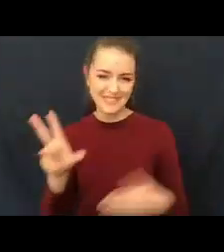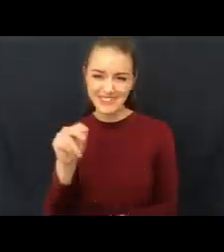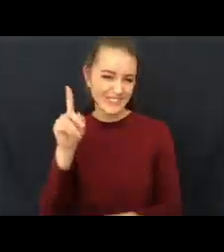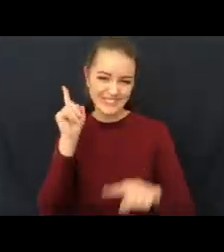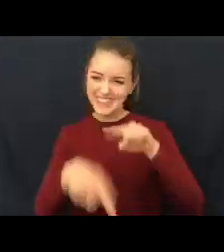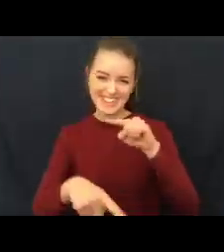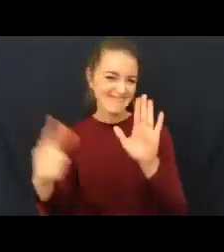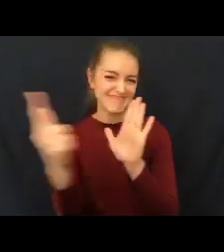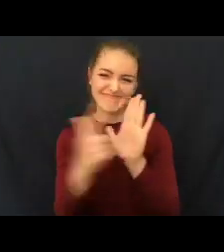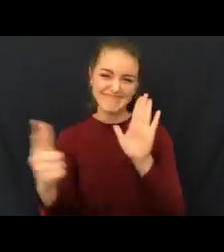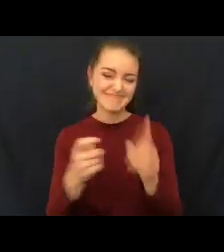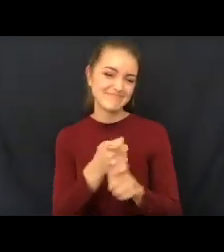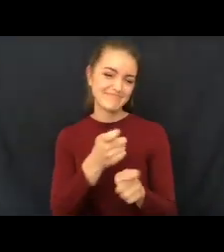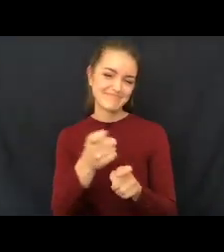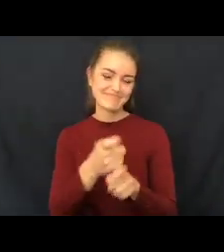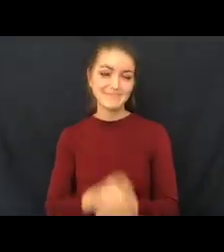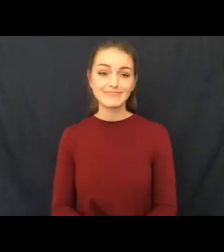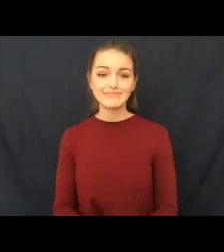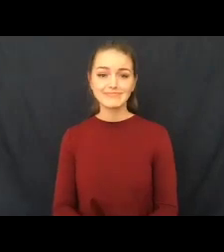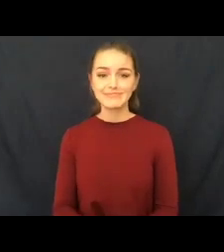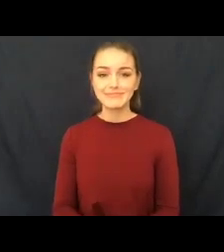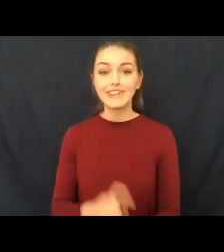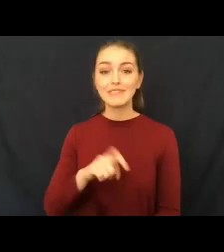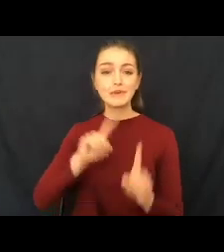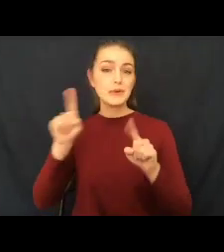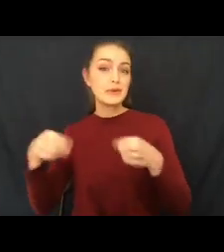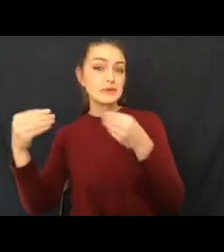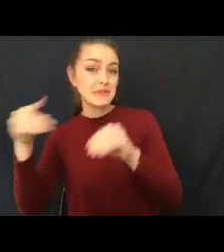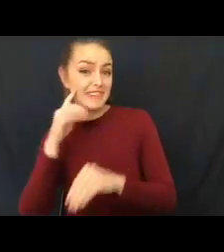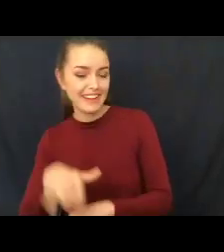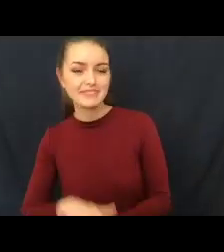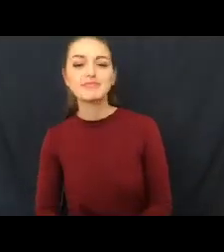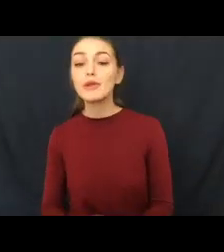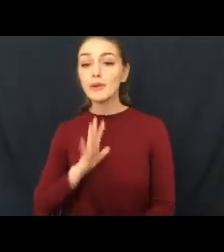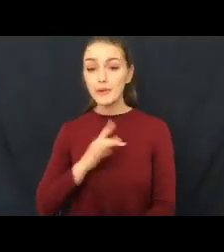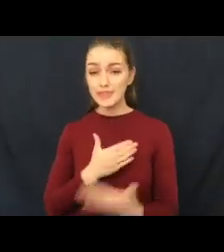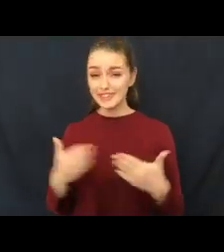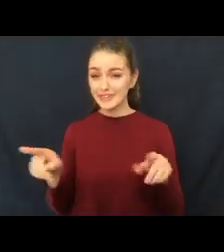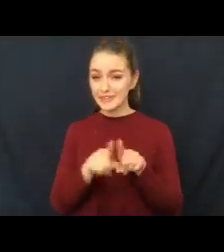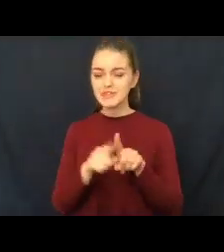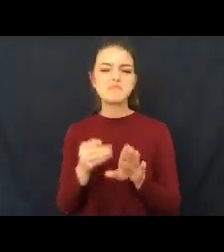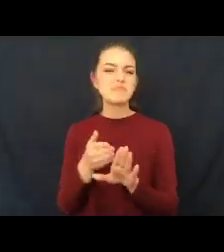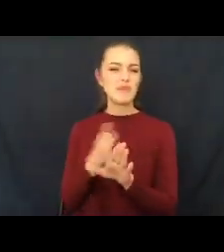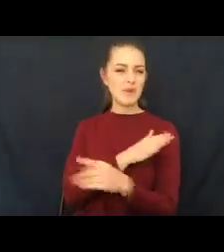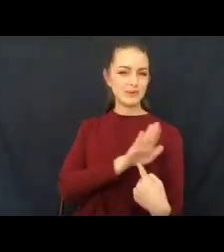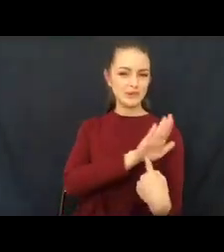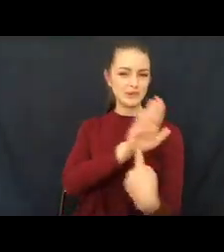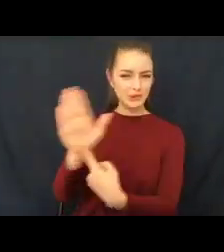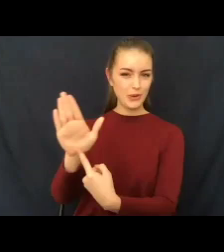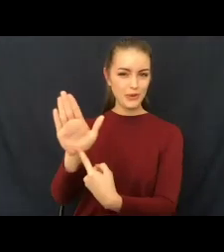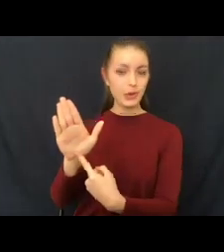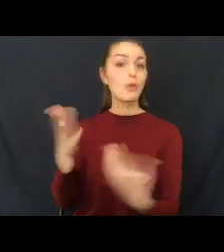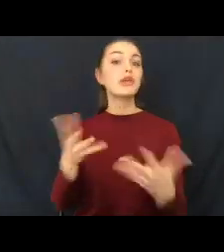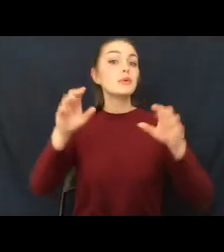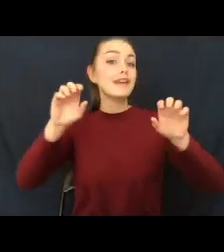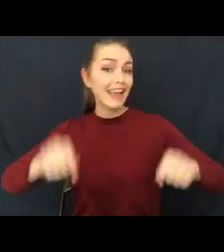that. Then you go to Bring for that. Yeah. So what's really cool also, before we even show you what can be